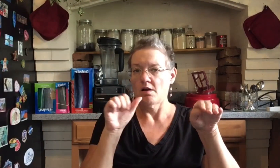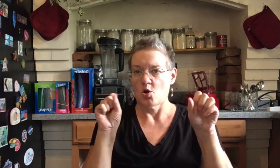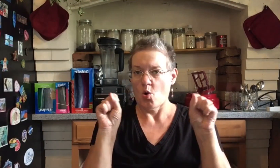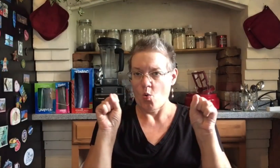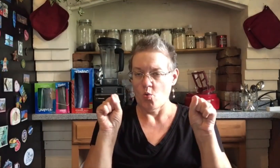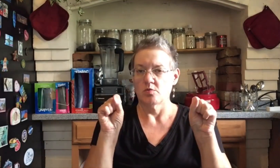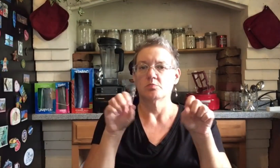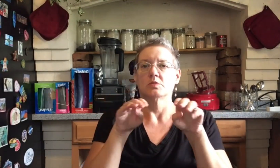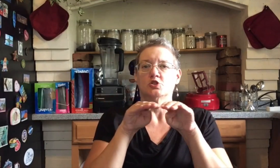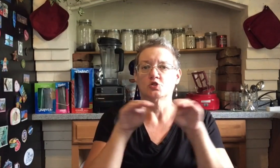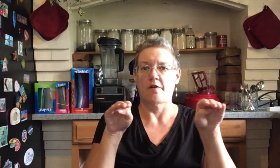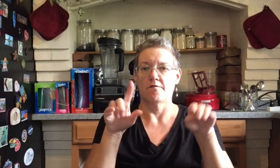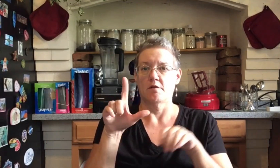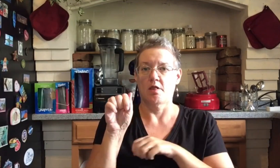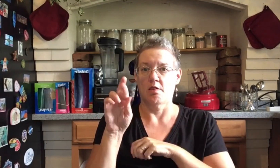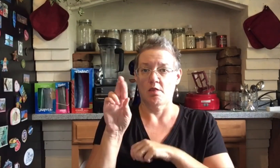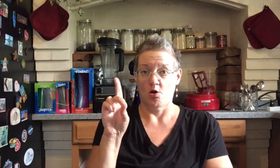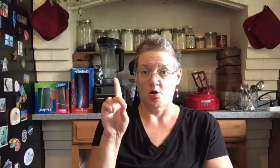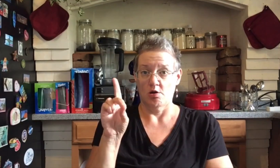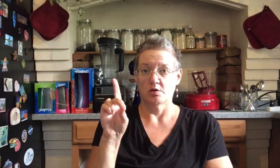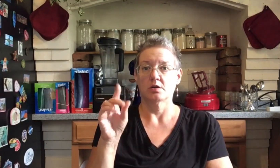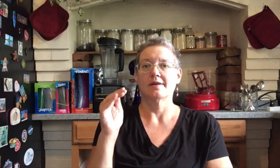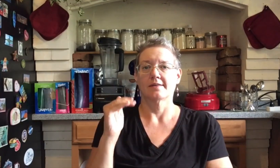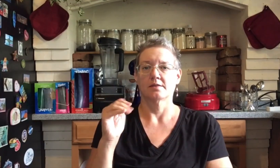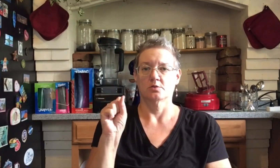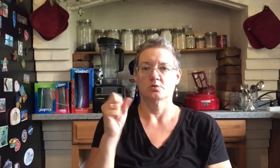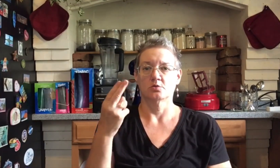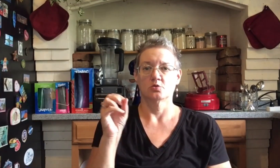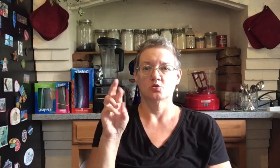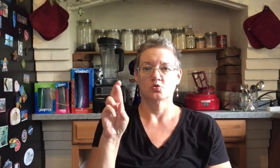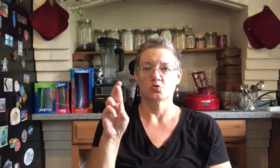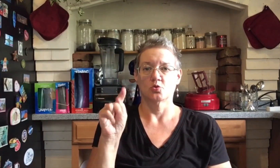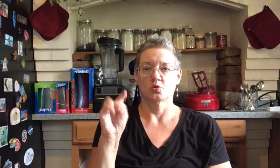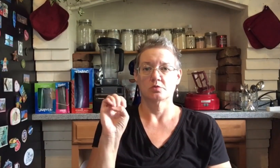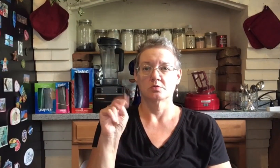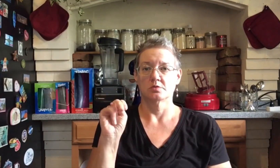shelf-stable, not cold, but shelf-stable lard, and shortening.